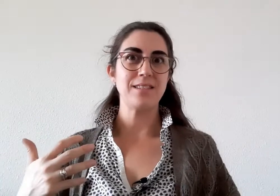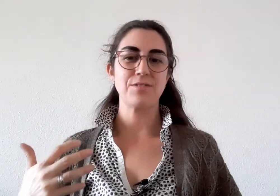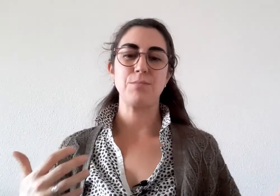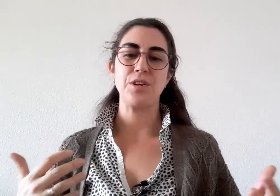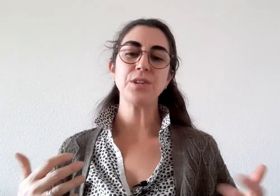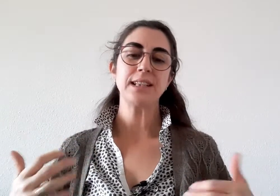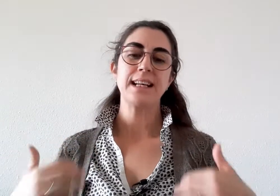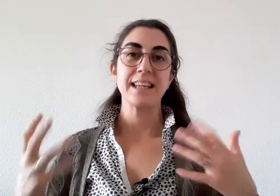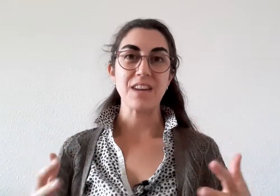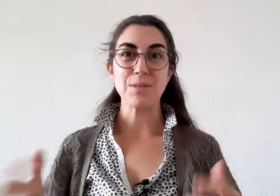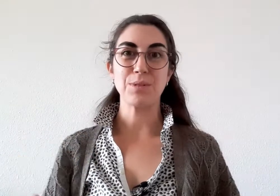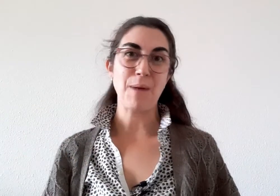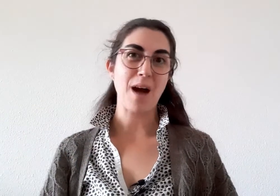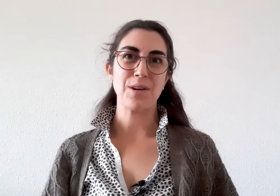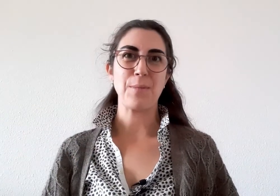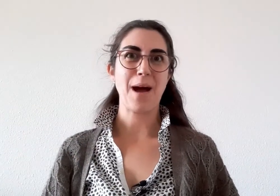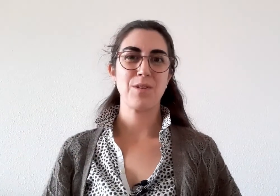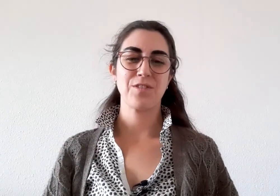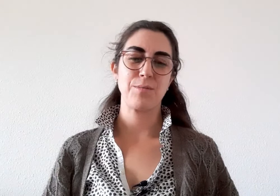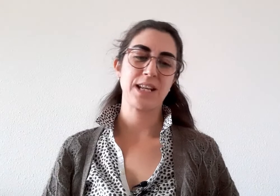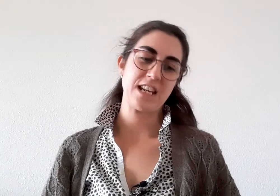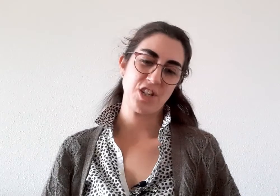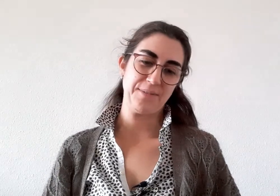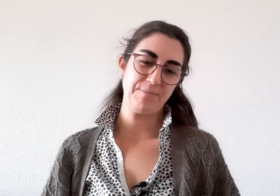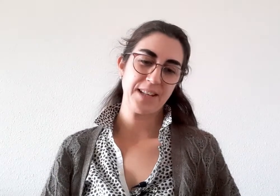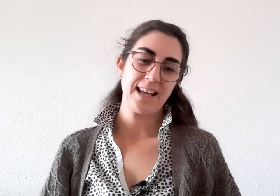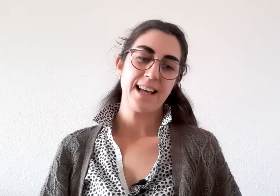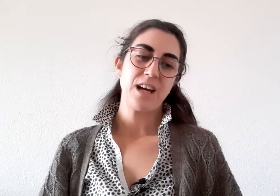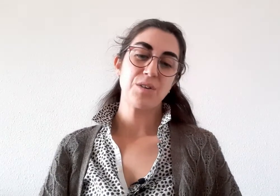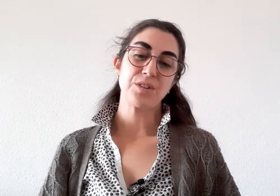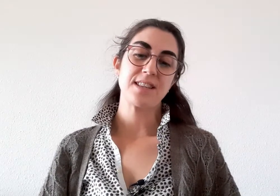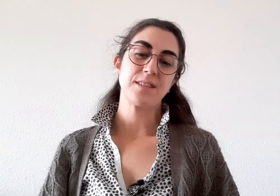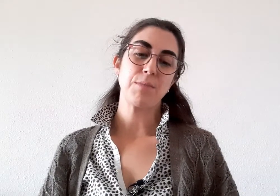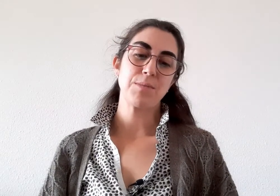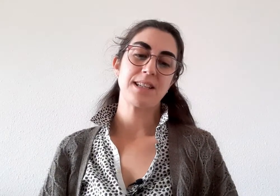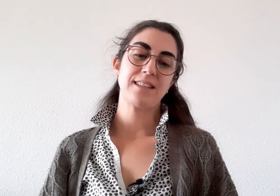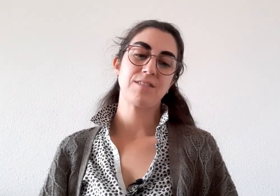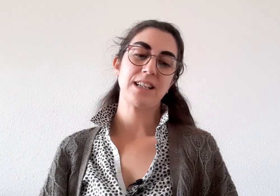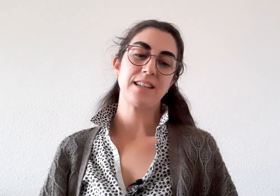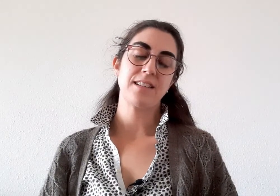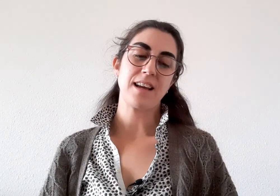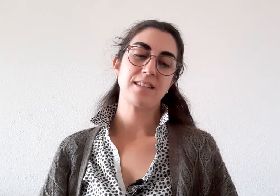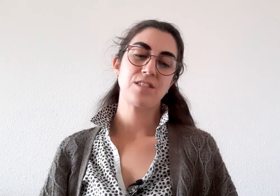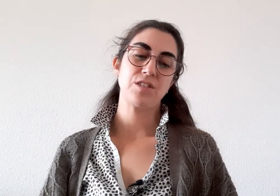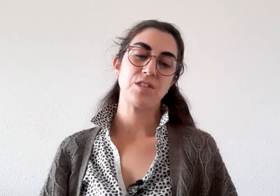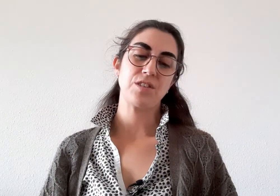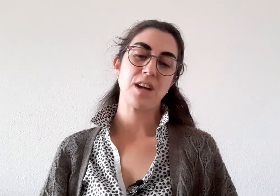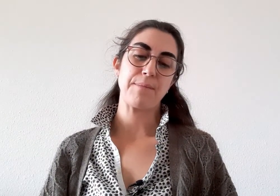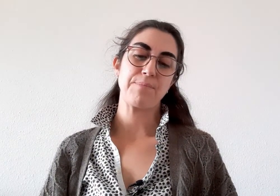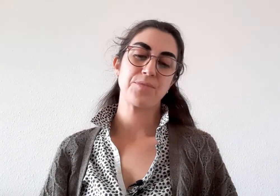from you. Give them some power, the power of communication. Also, at this moment, it's really nice to talk